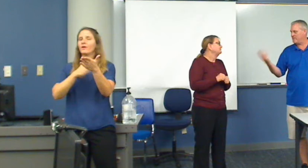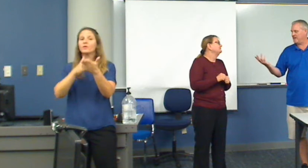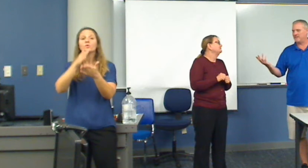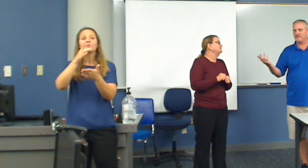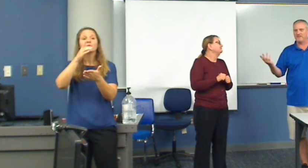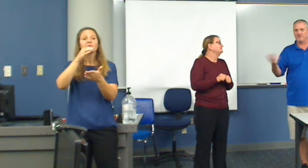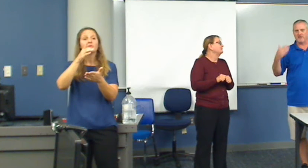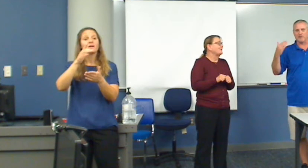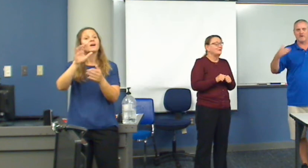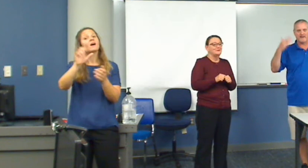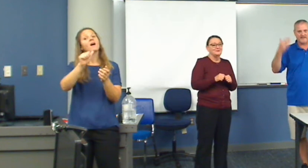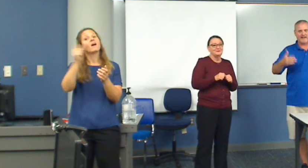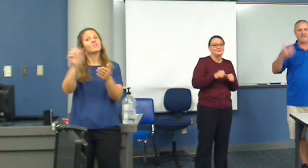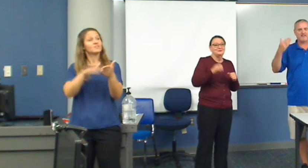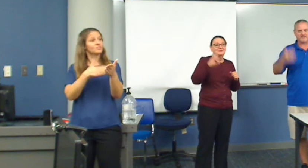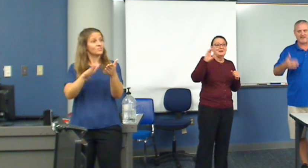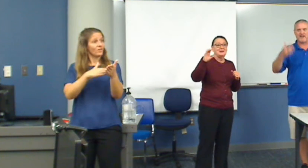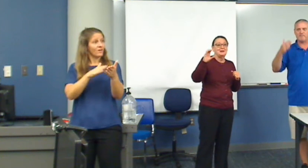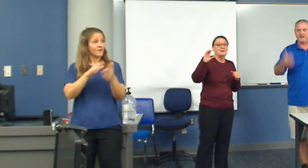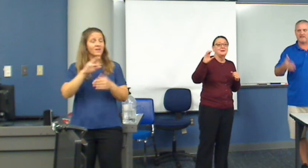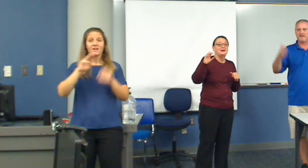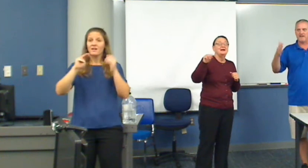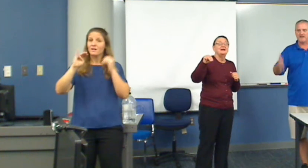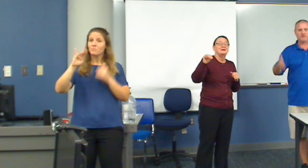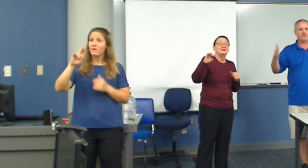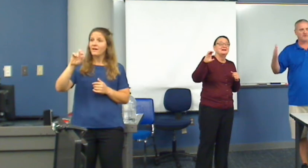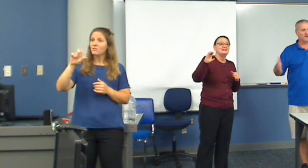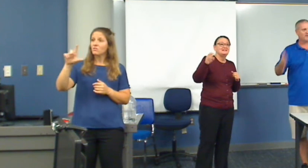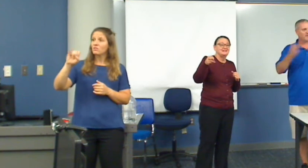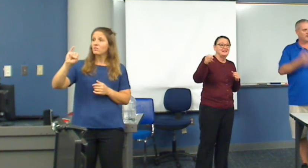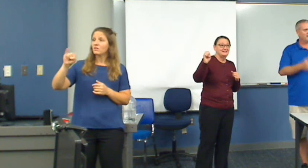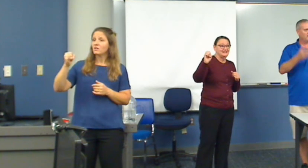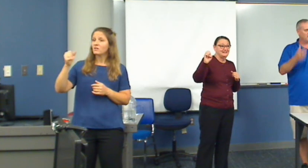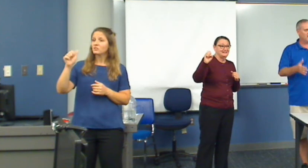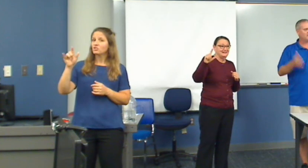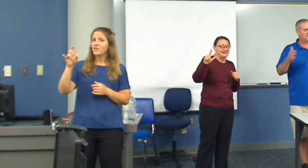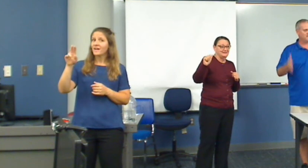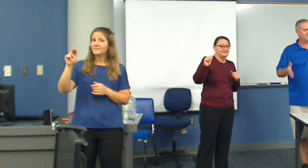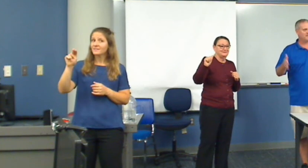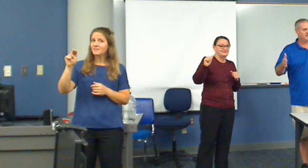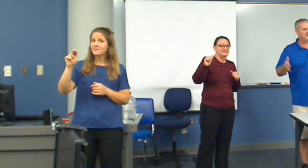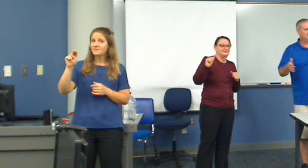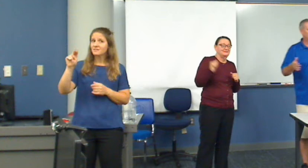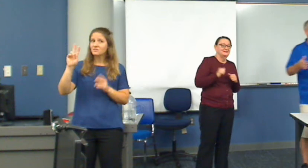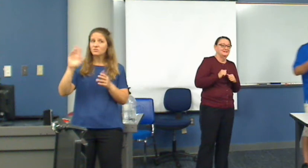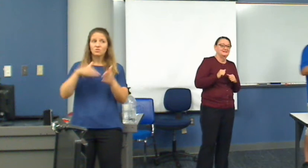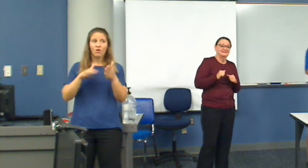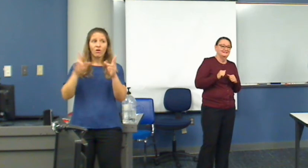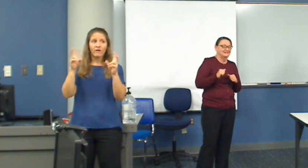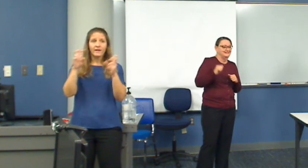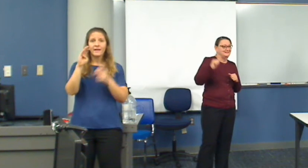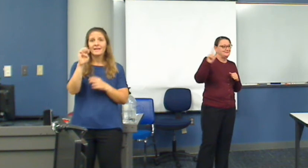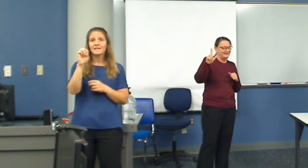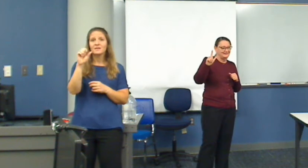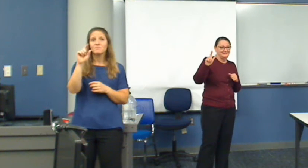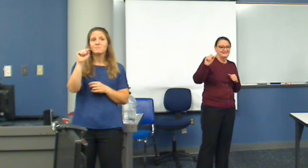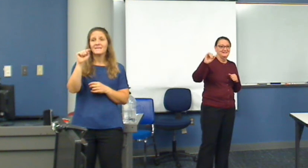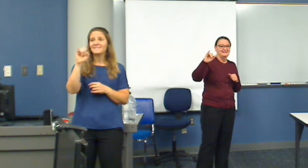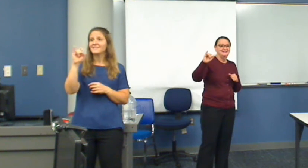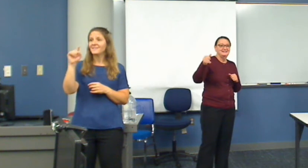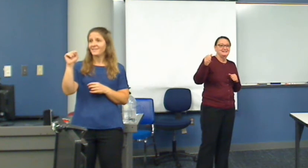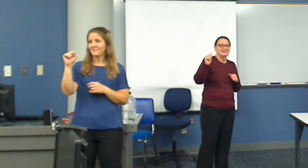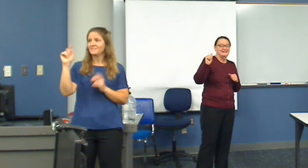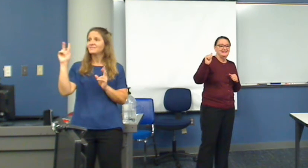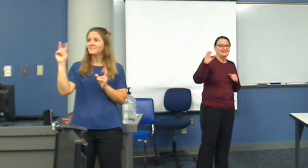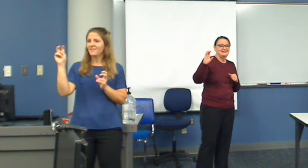Michael Jackson Beat It is another one that has that same beat is what you're looking for in compressions. Sometimes if you